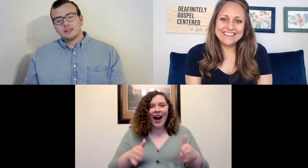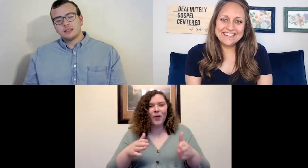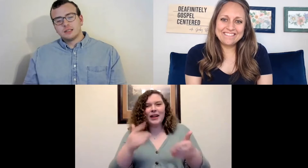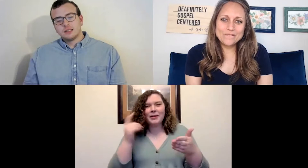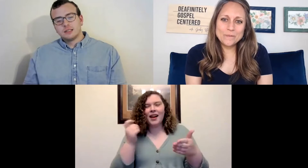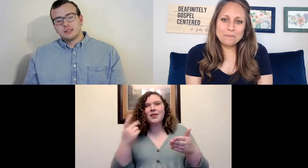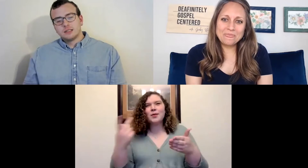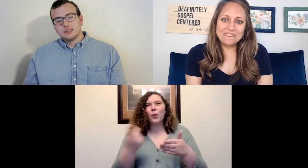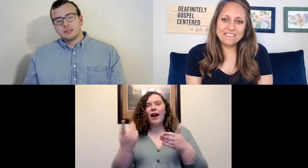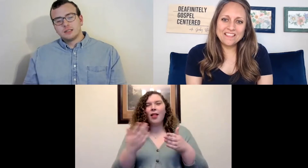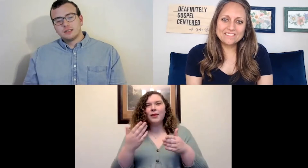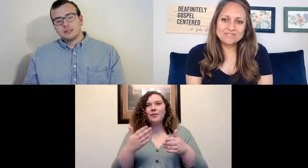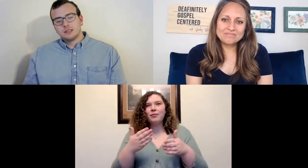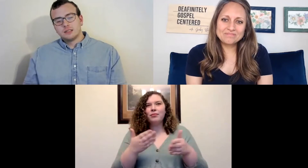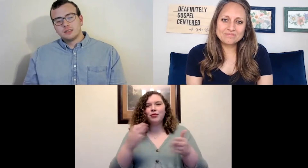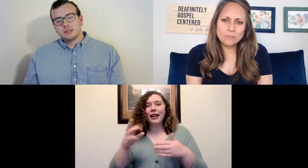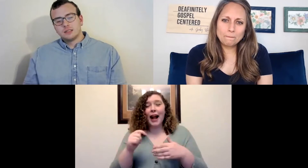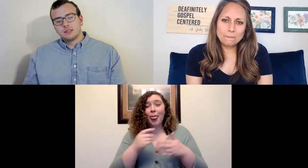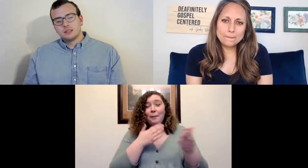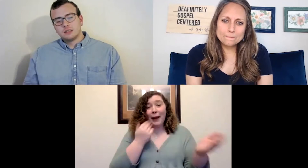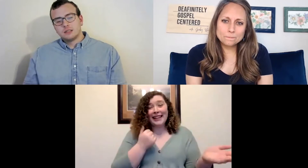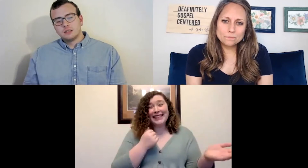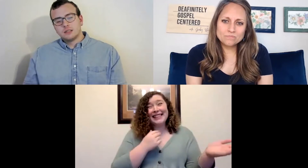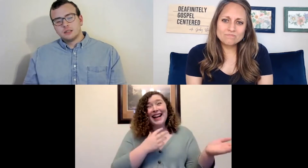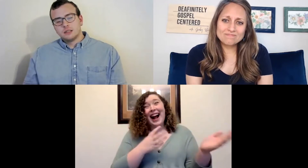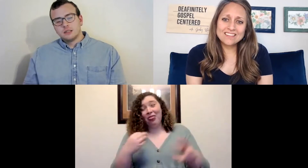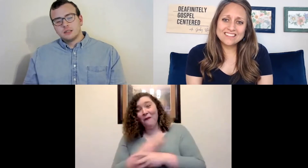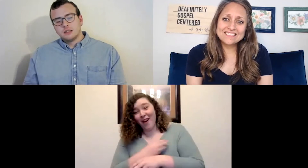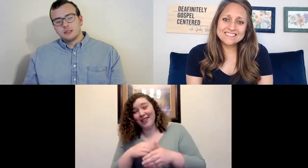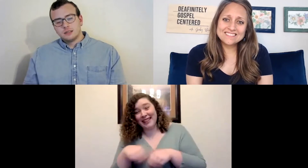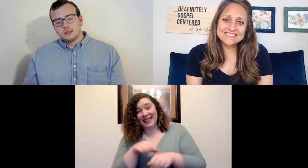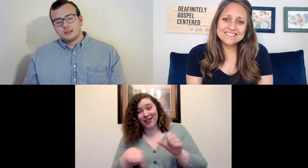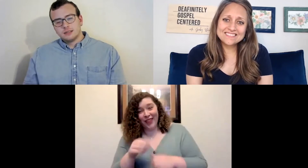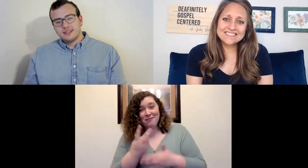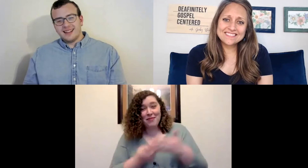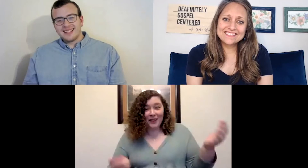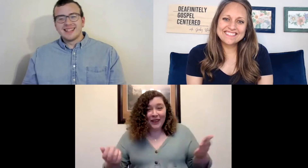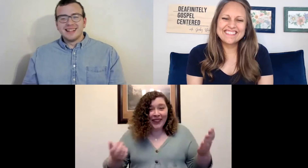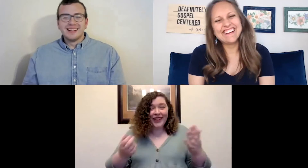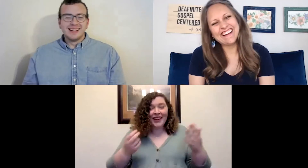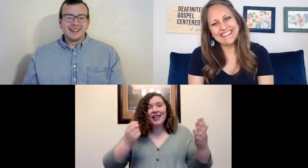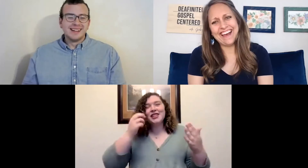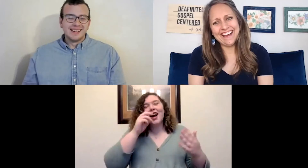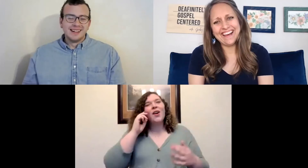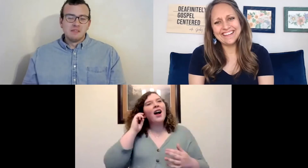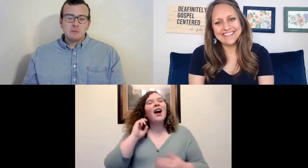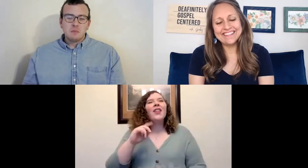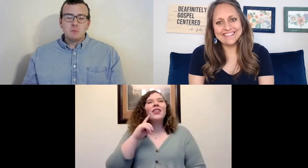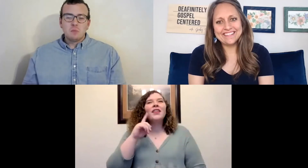I think that God works things out that way, honestly, where we always are bringing out the best and sometimes the worst in each